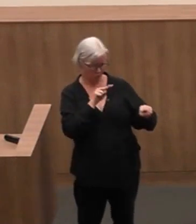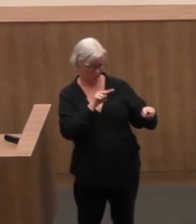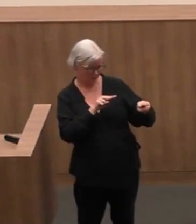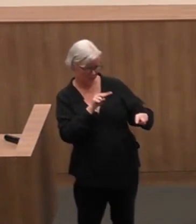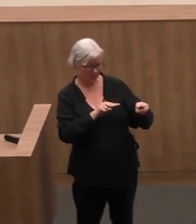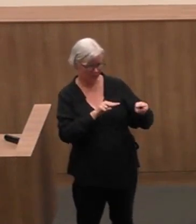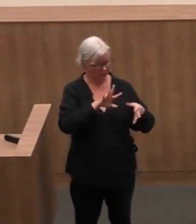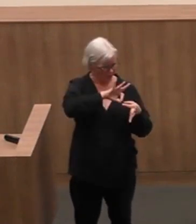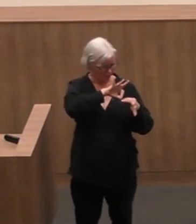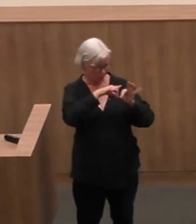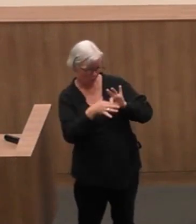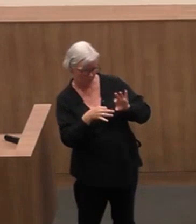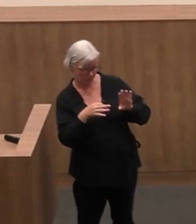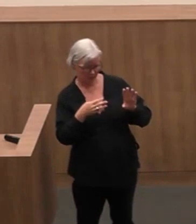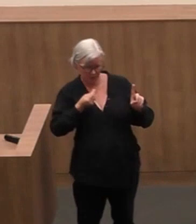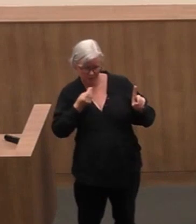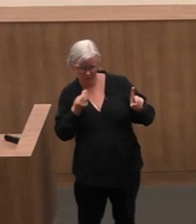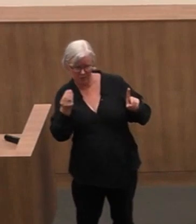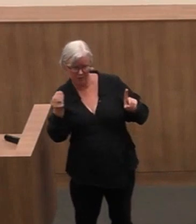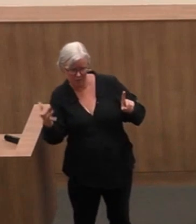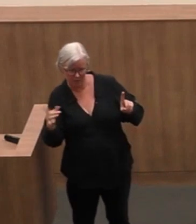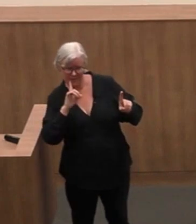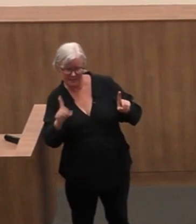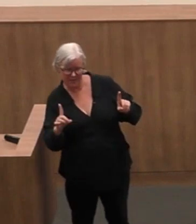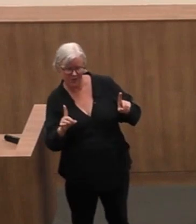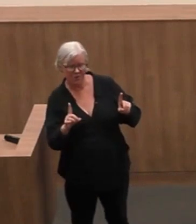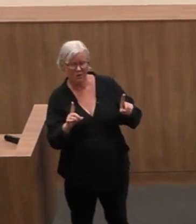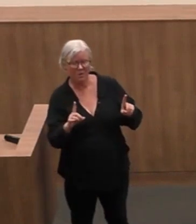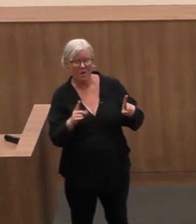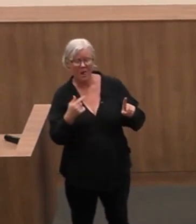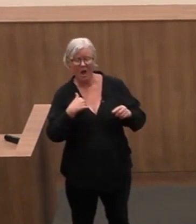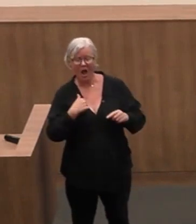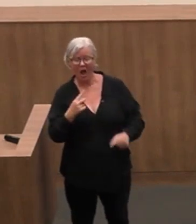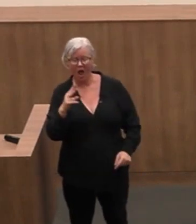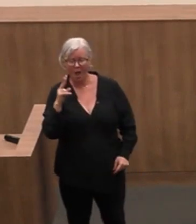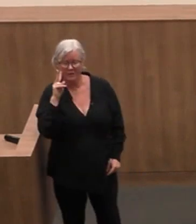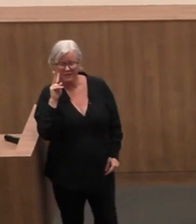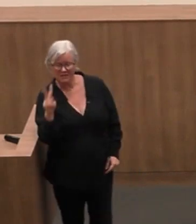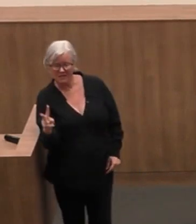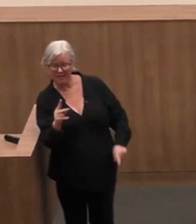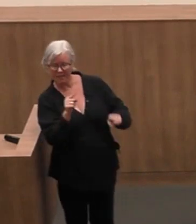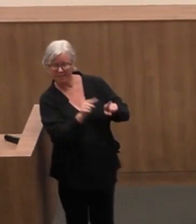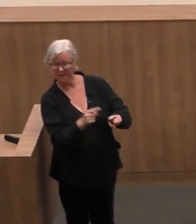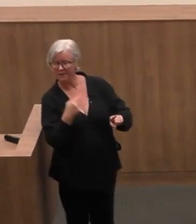and interpreting back to the decision maker what you are noticing and their